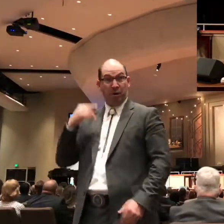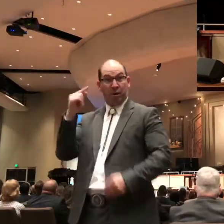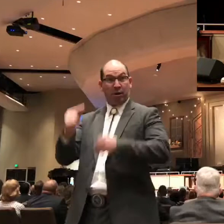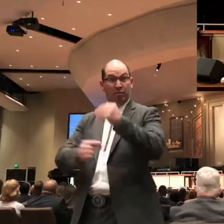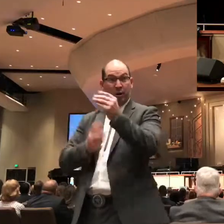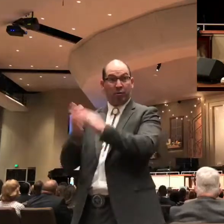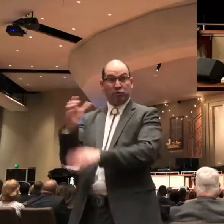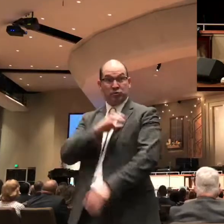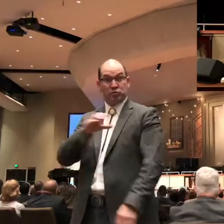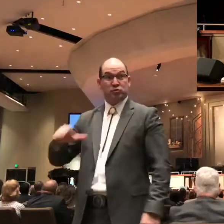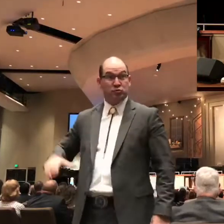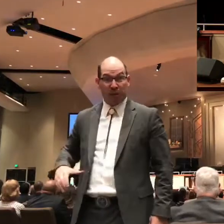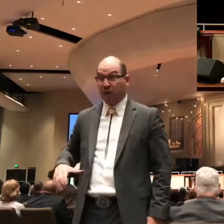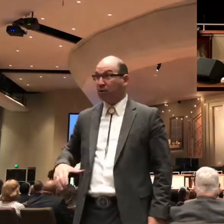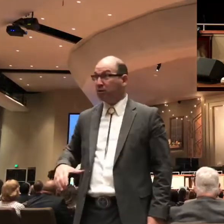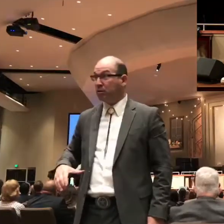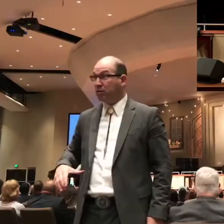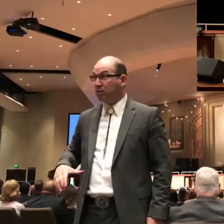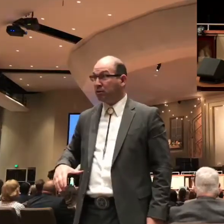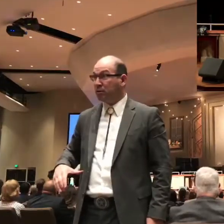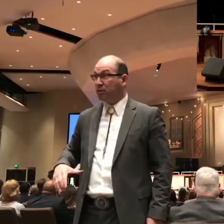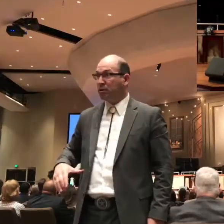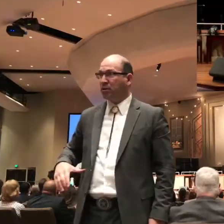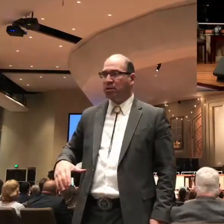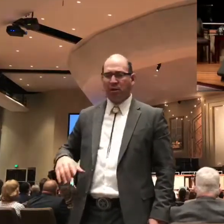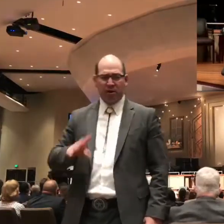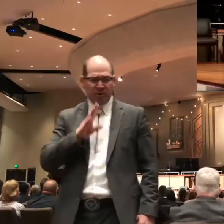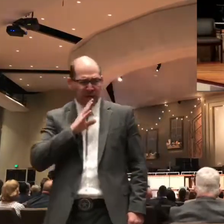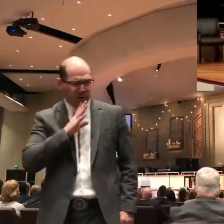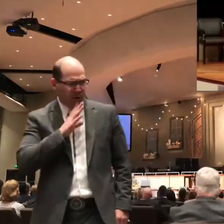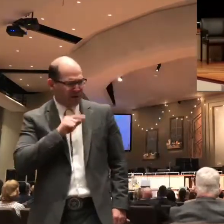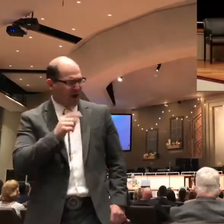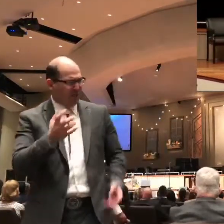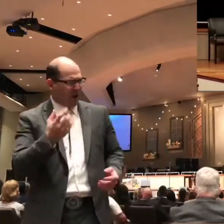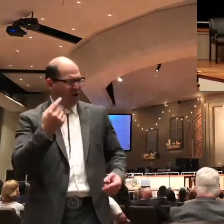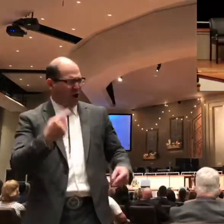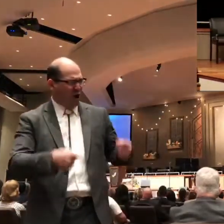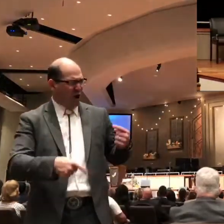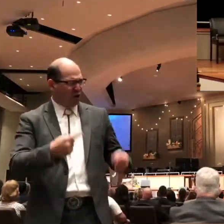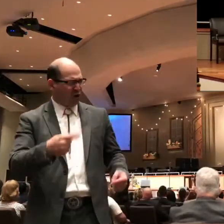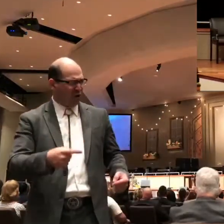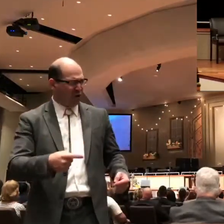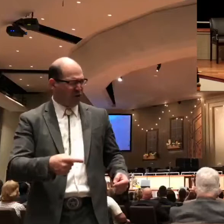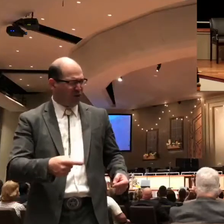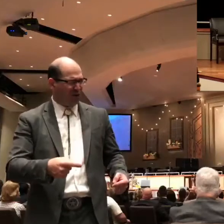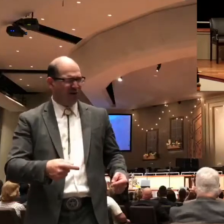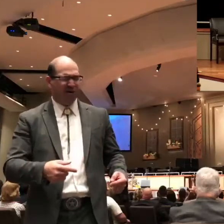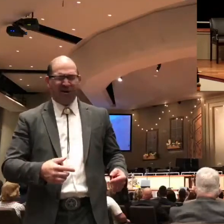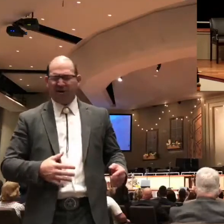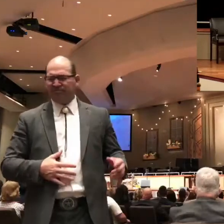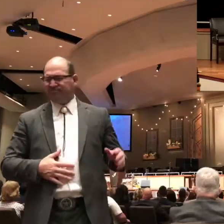Jesus Christ. I talked to them for a minute. Then I realized they just wanted to make a show to draw attention to themselves.